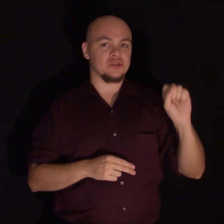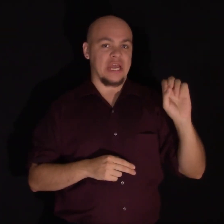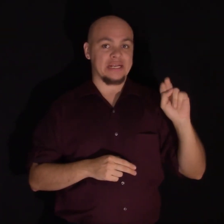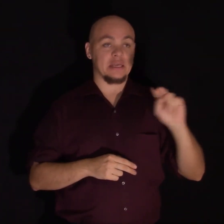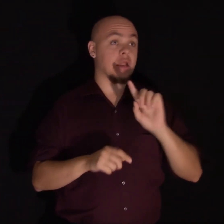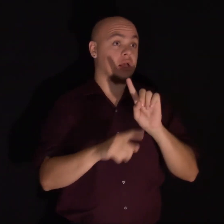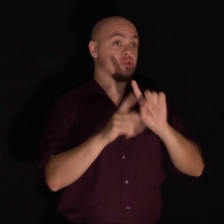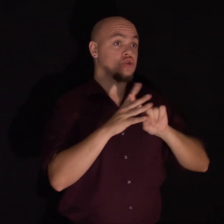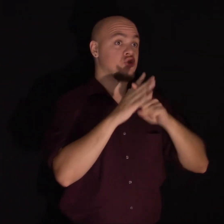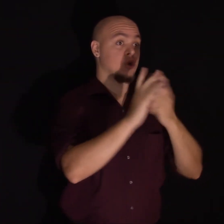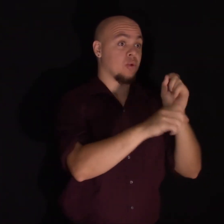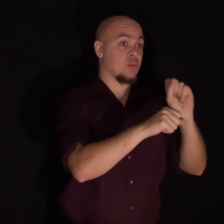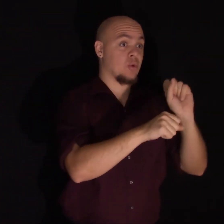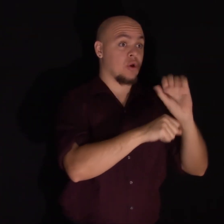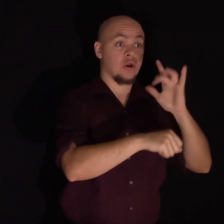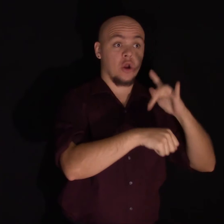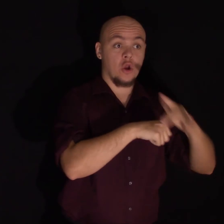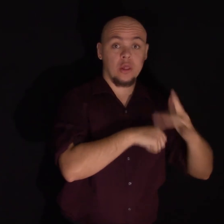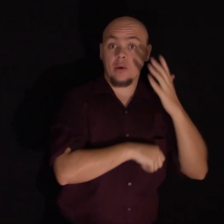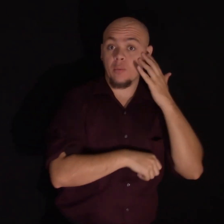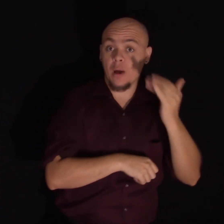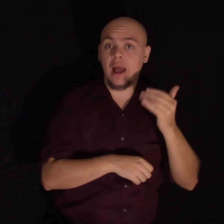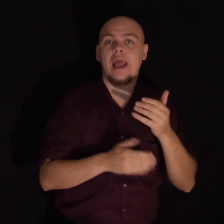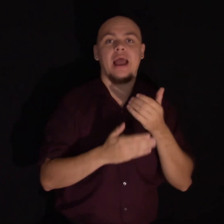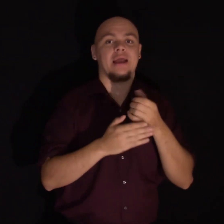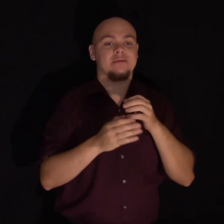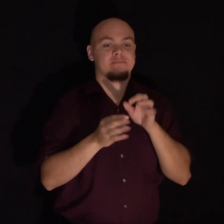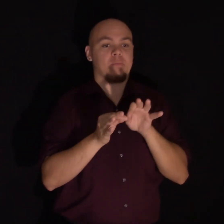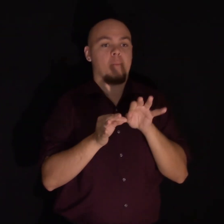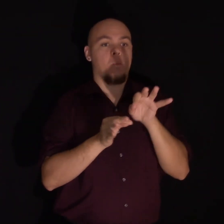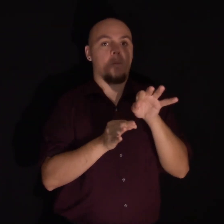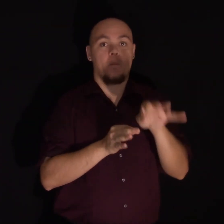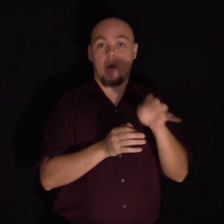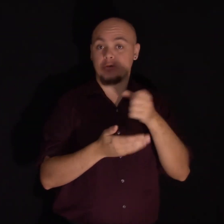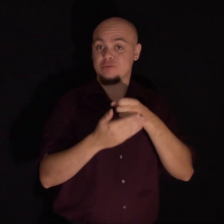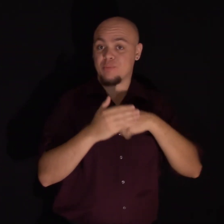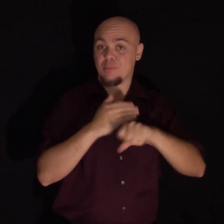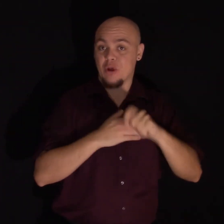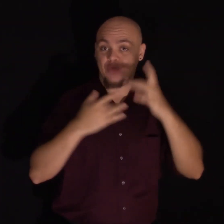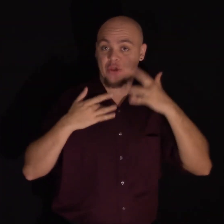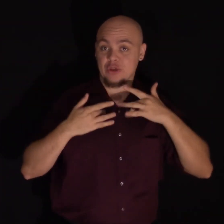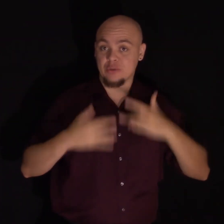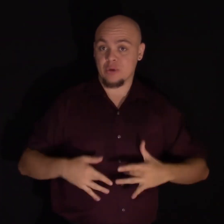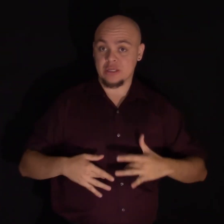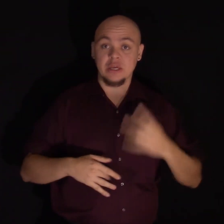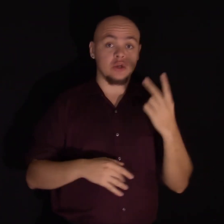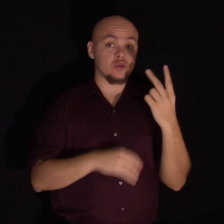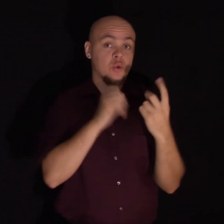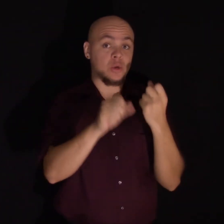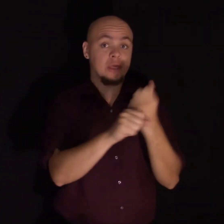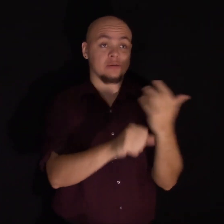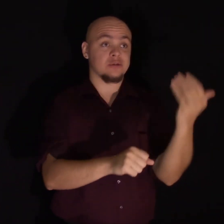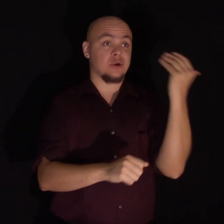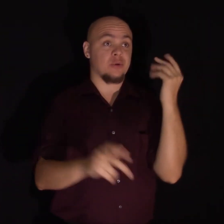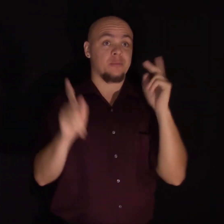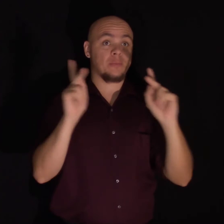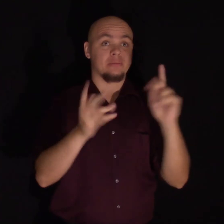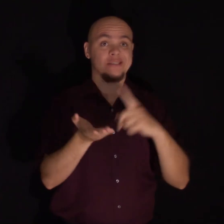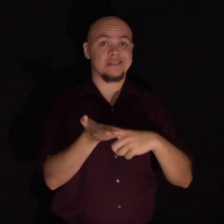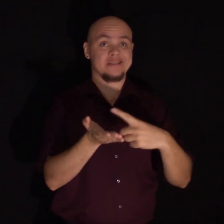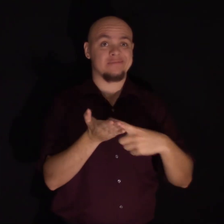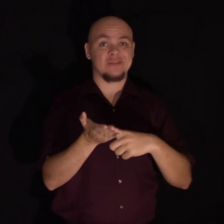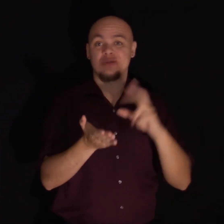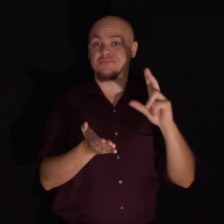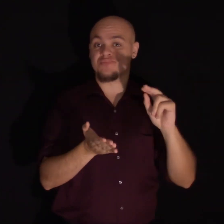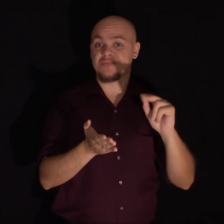I say that because I had postpartum depression. And a few years ago, no one was really talking about postpartum depression because a lot of people associated